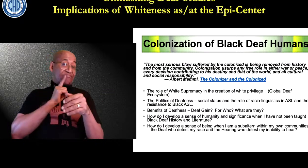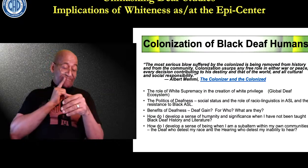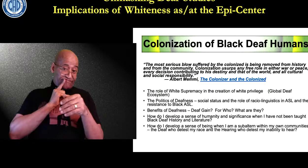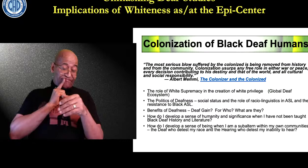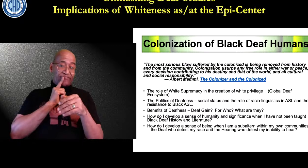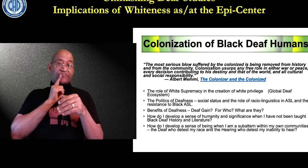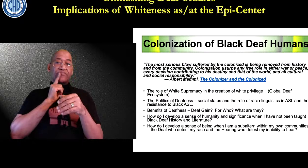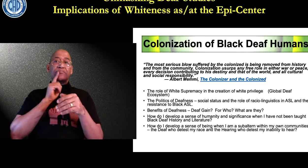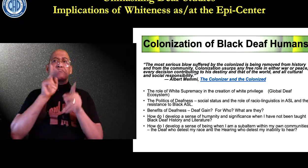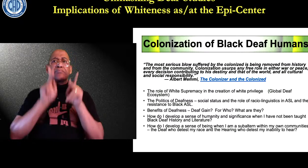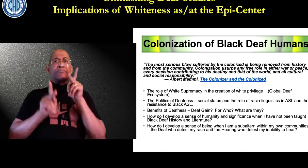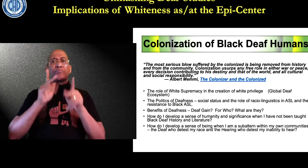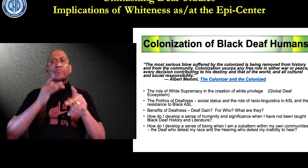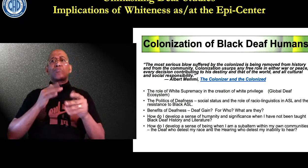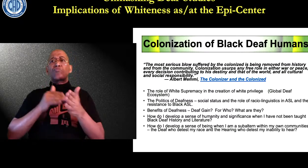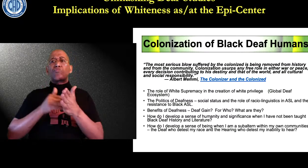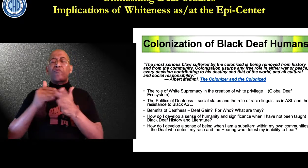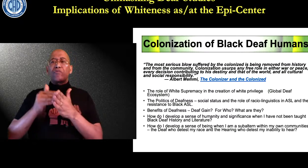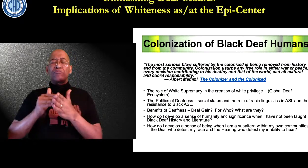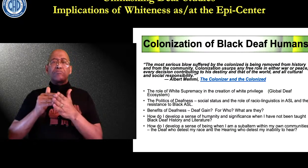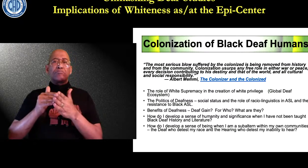colonized.